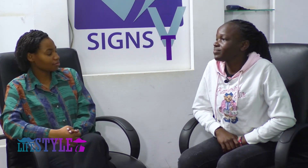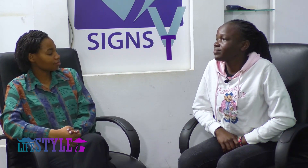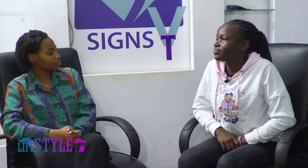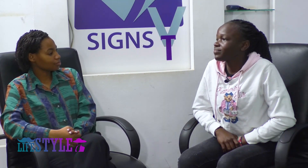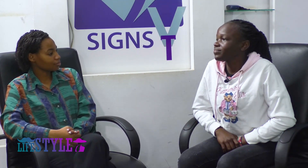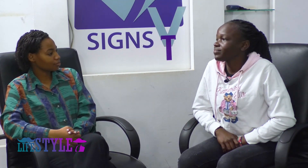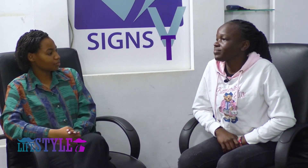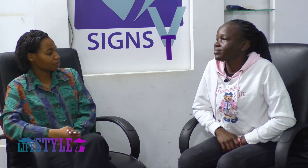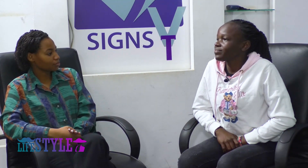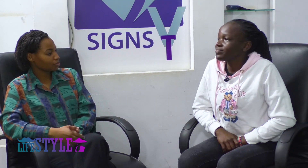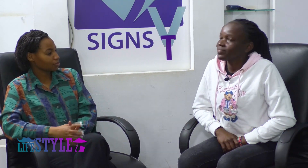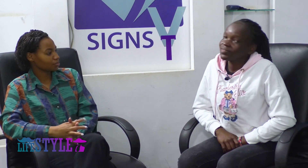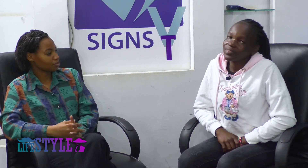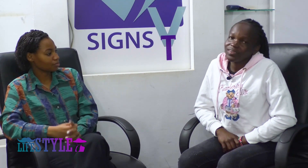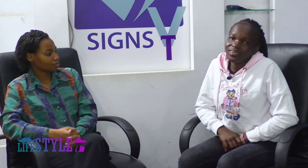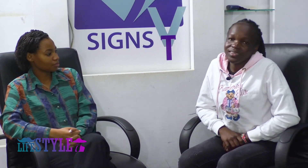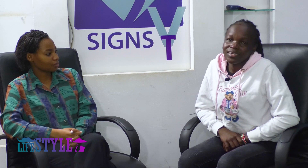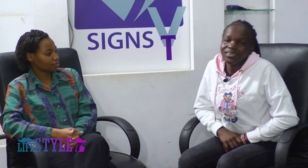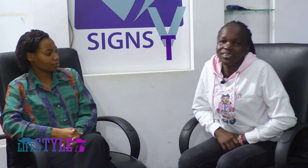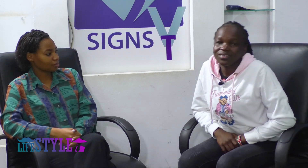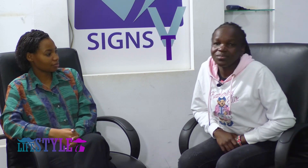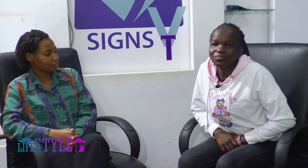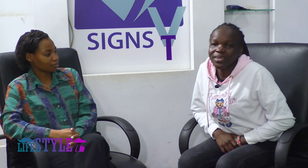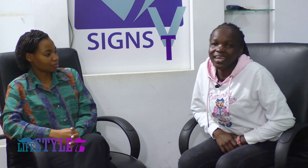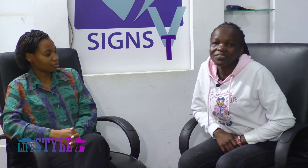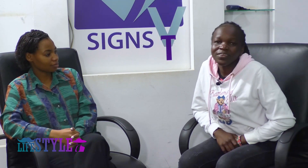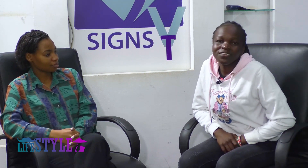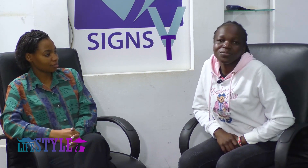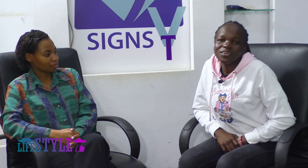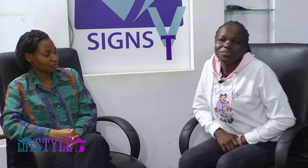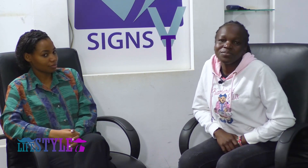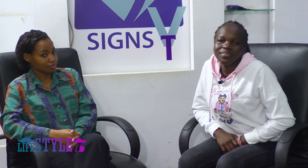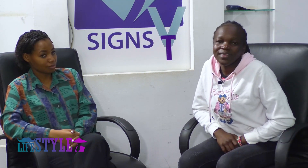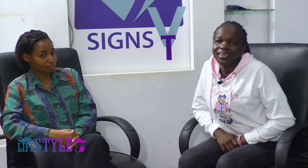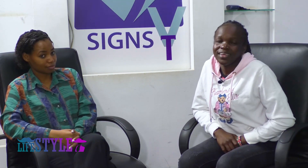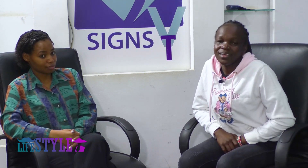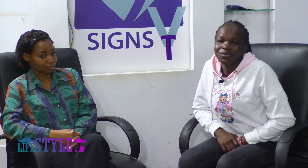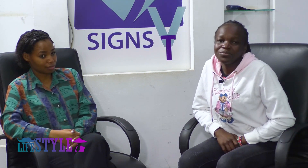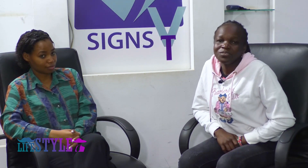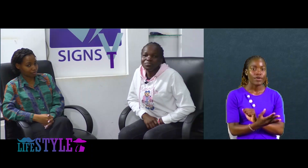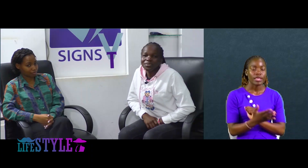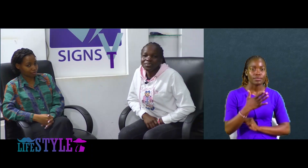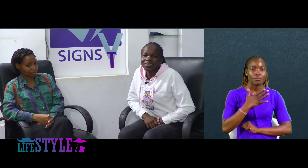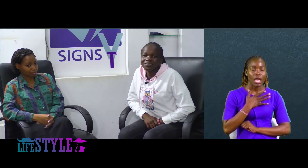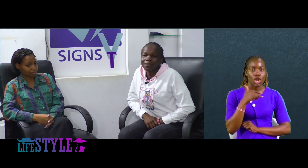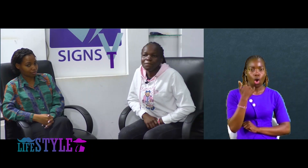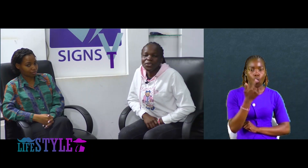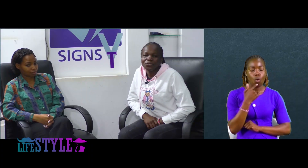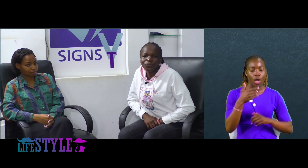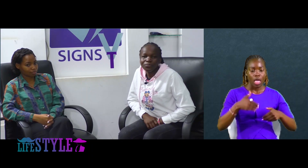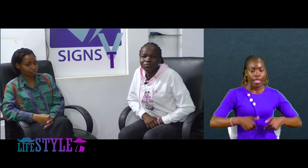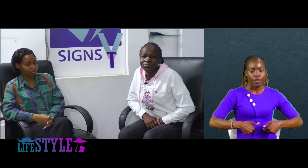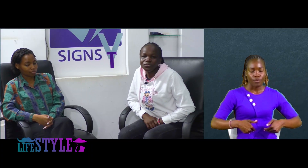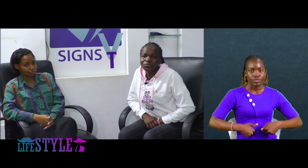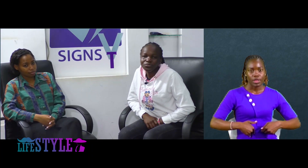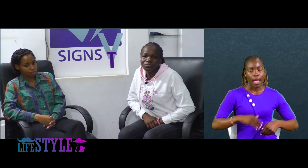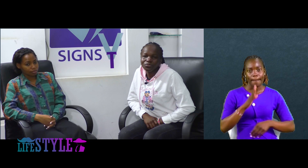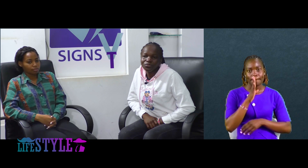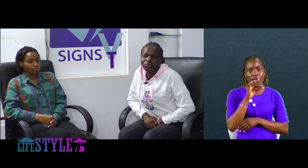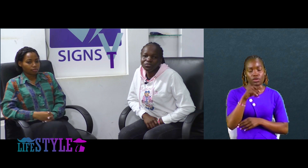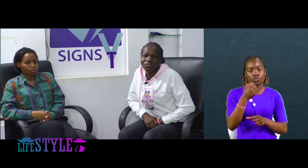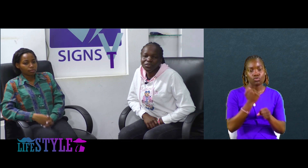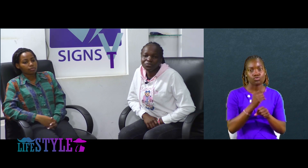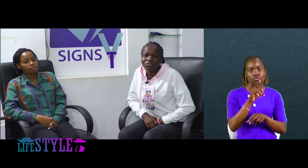the youth who are watching you? My advice to the youth will be just be you, do